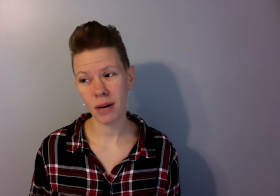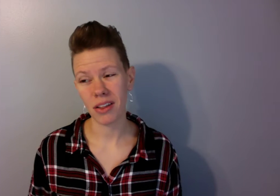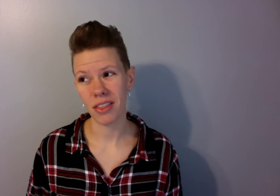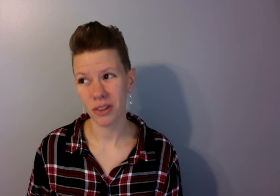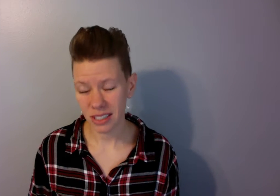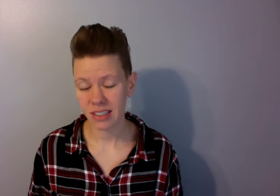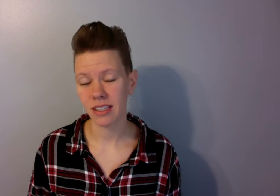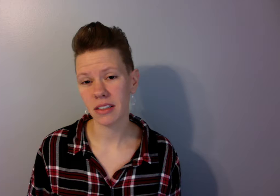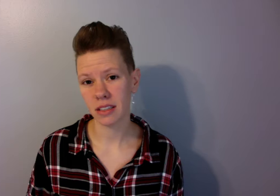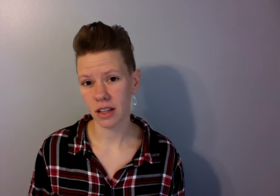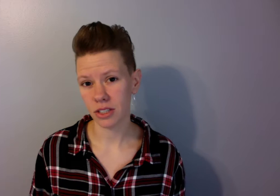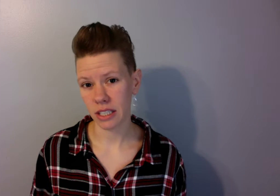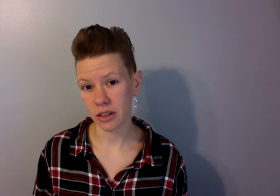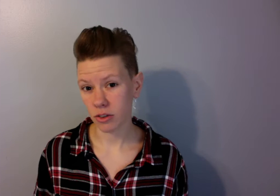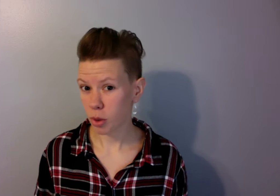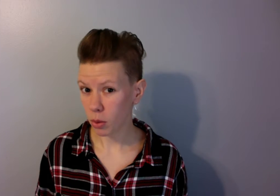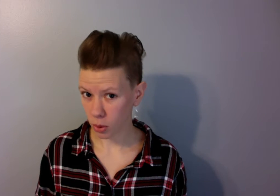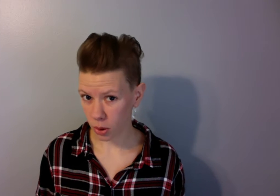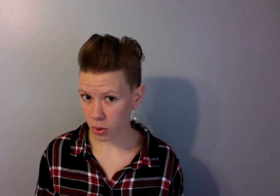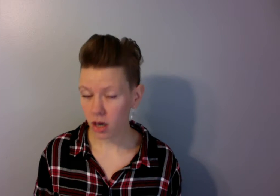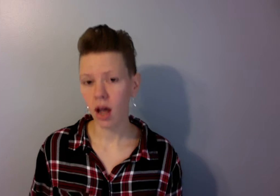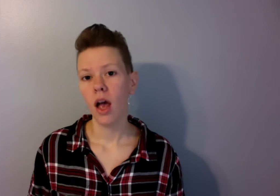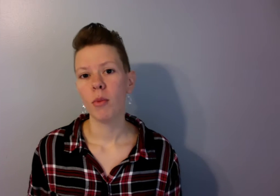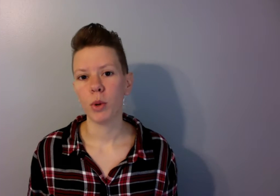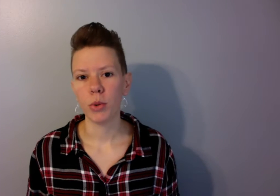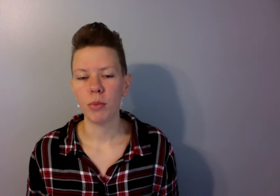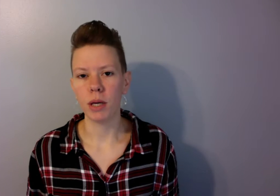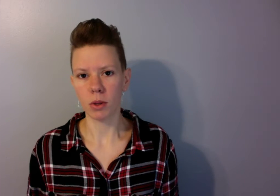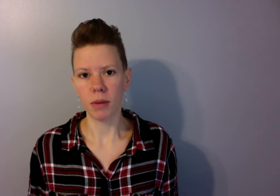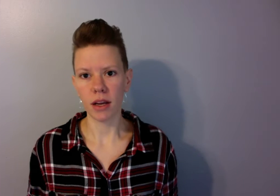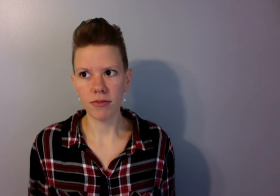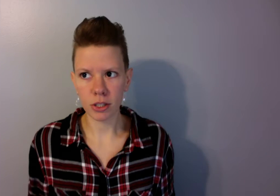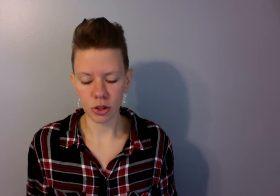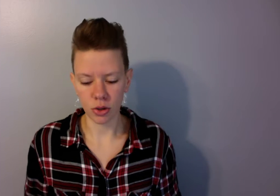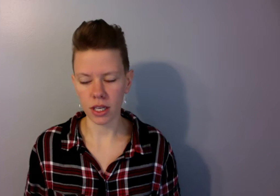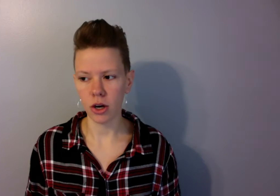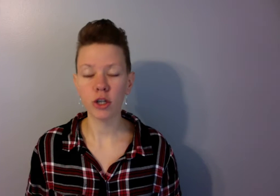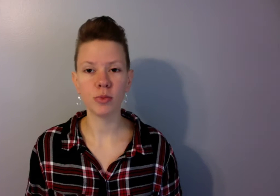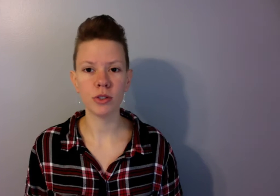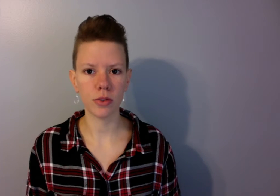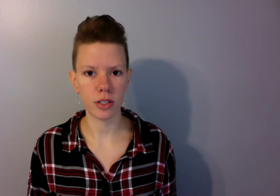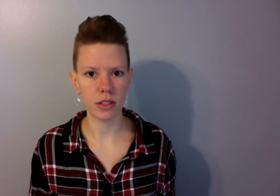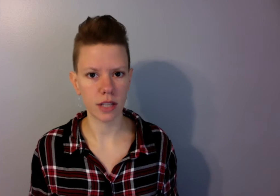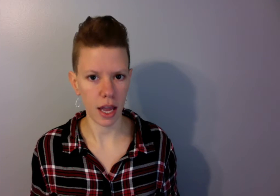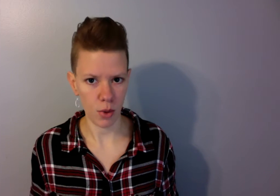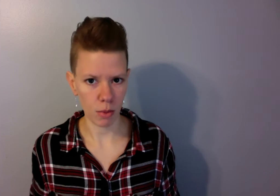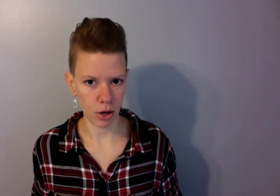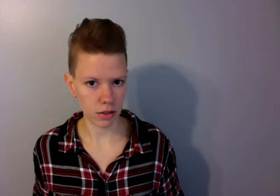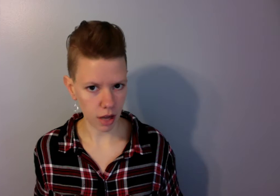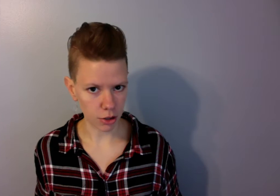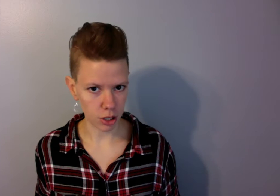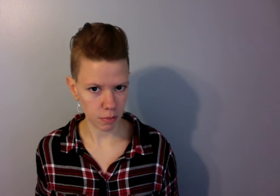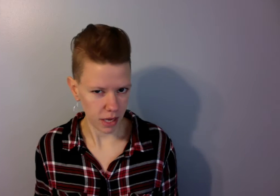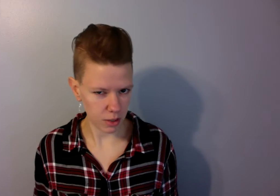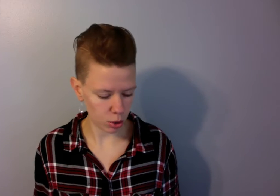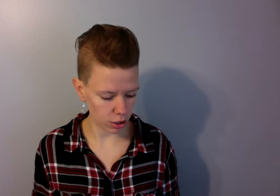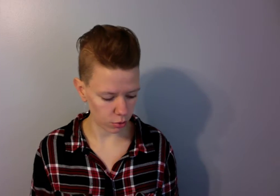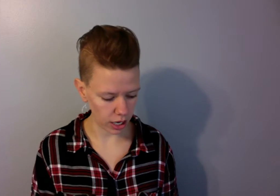about $36,000 a year of pro bono work, but we would be able to make it official. The Harshman Services Aweber Scholarship has a pretty good ring, I